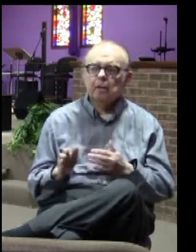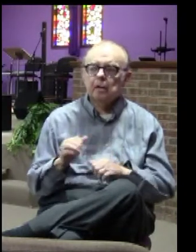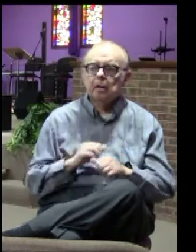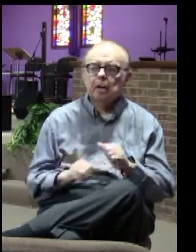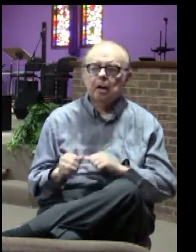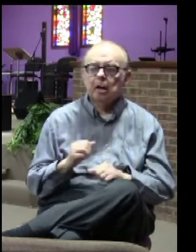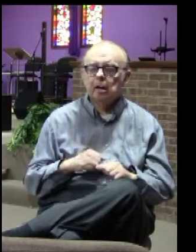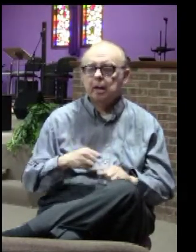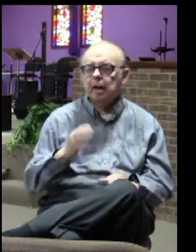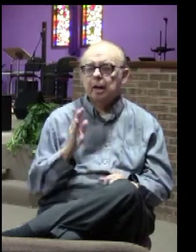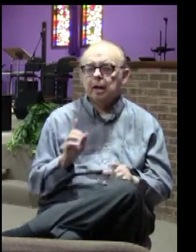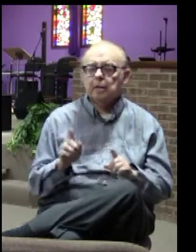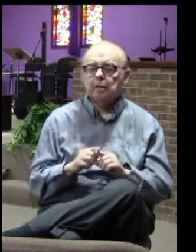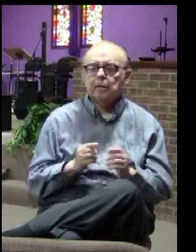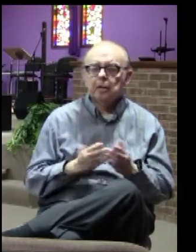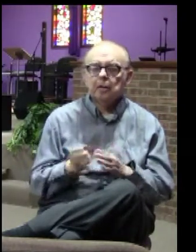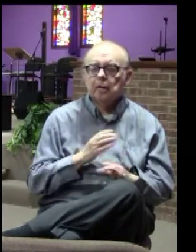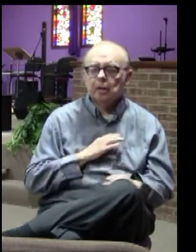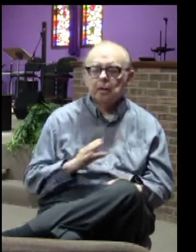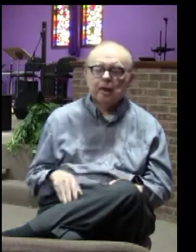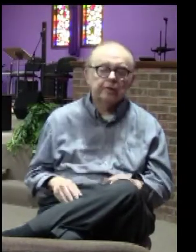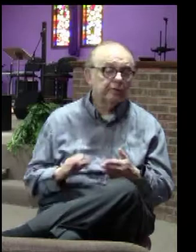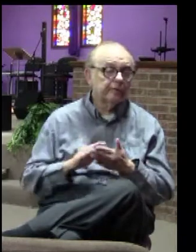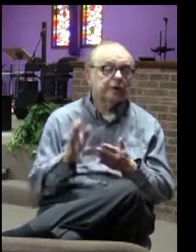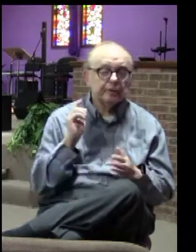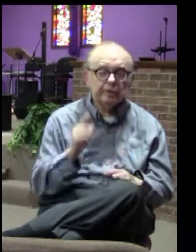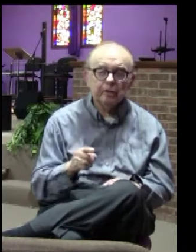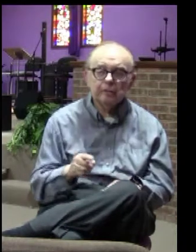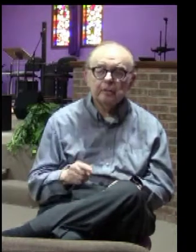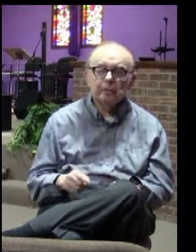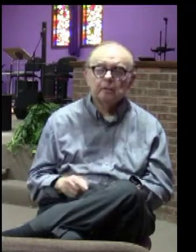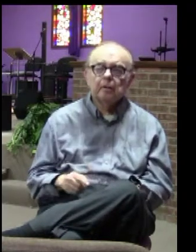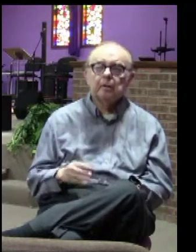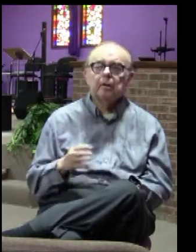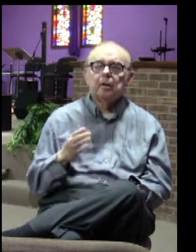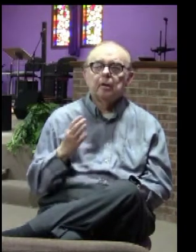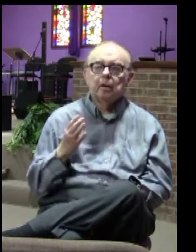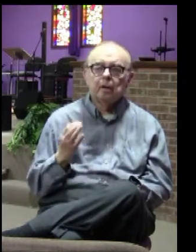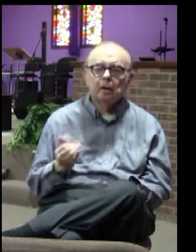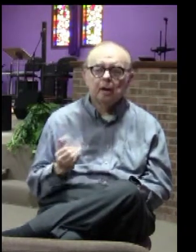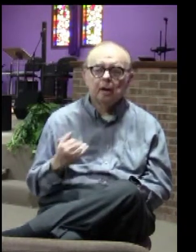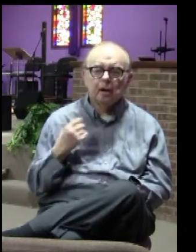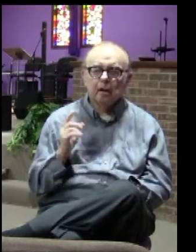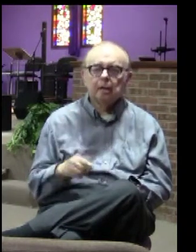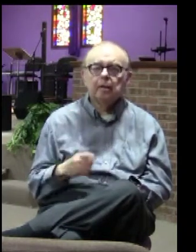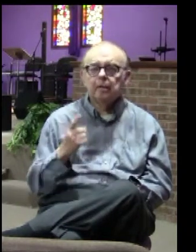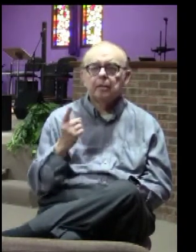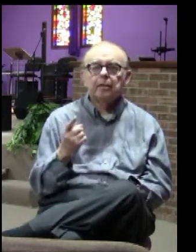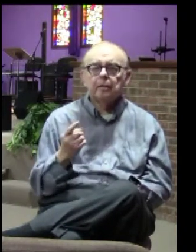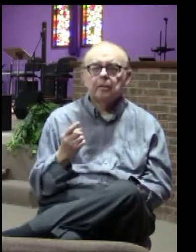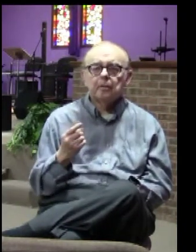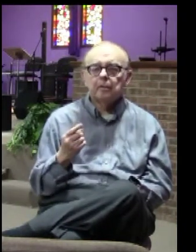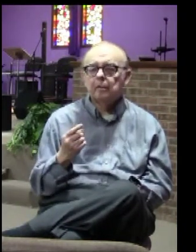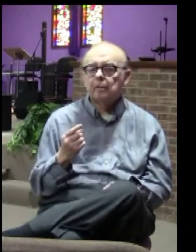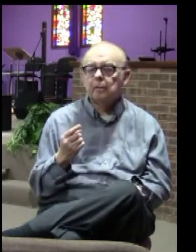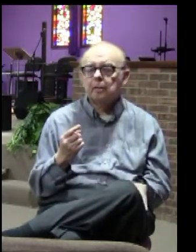one another, just as God, through Christ, has forgiven you. So what we need to understand